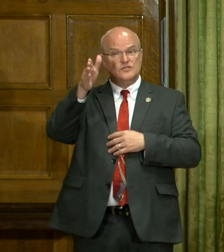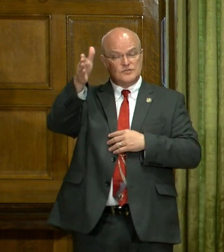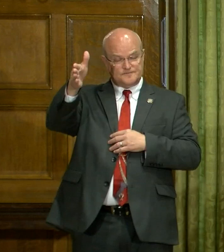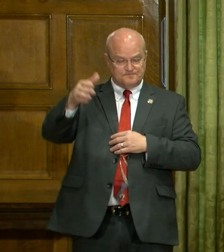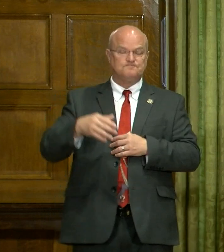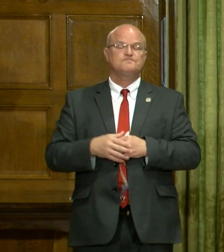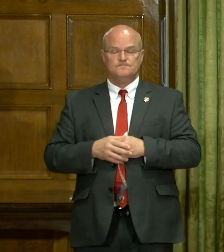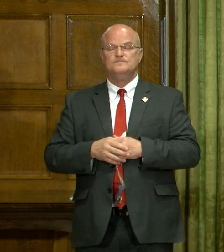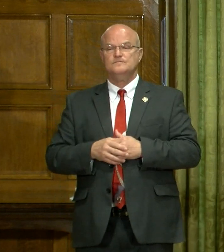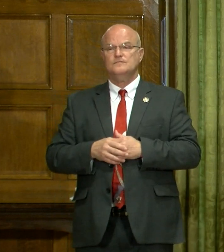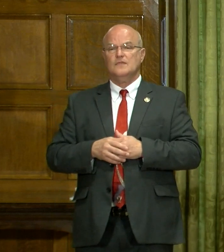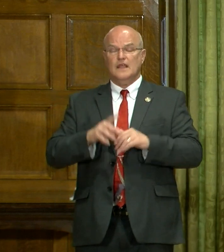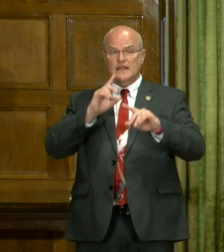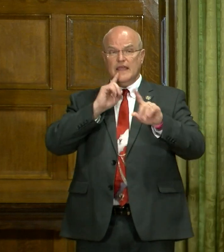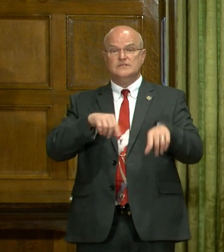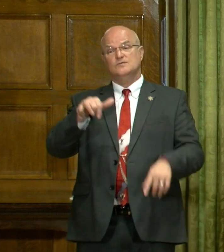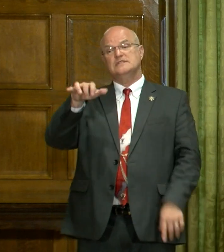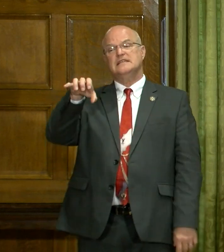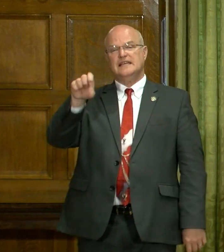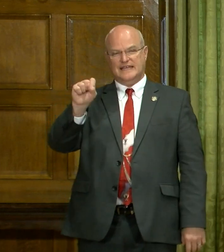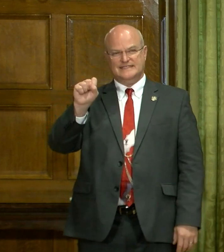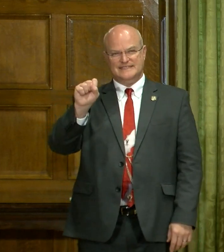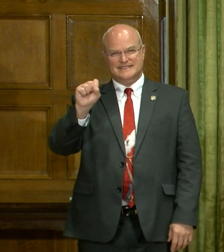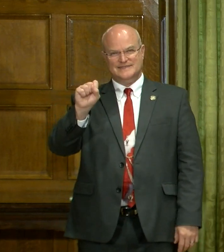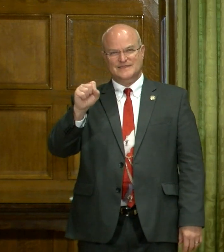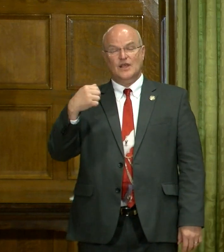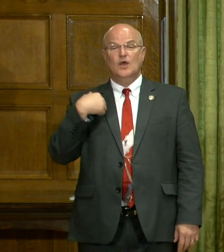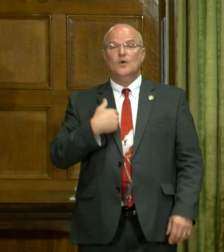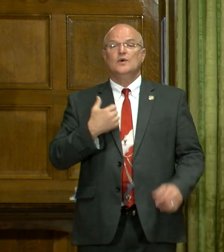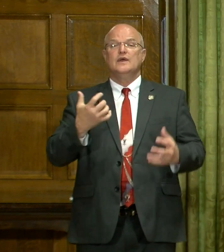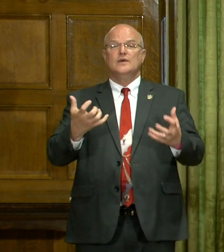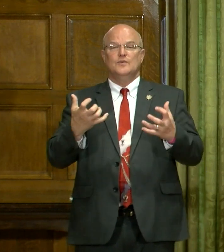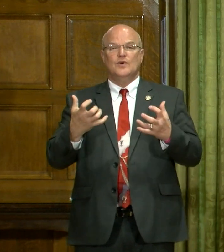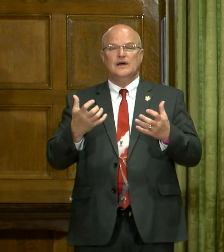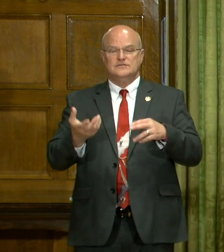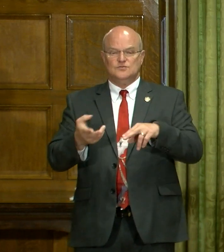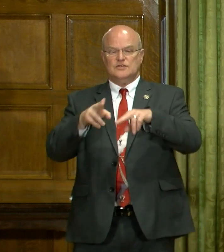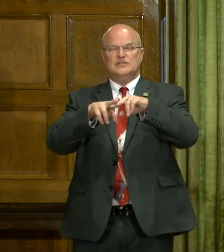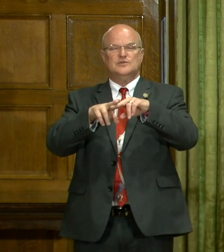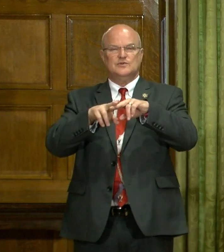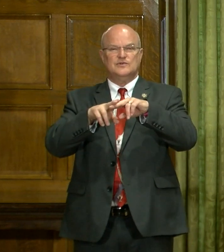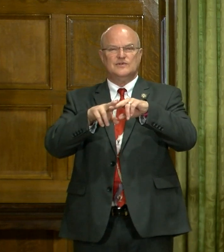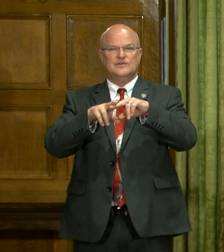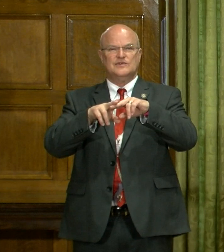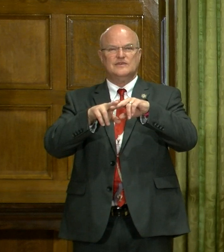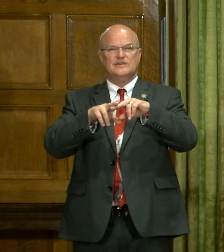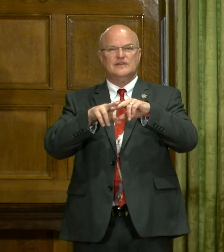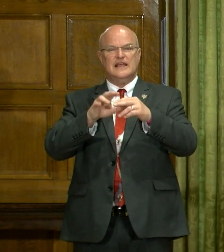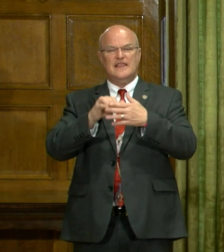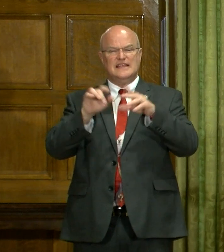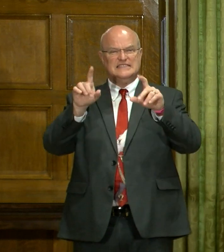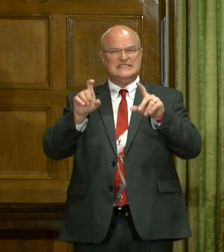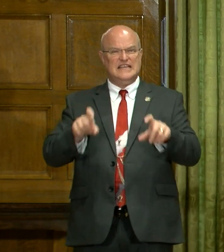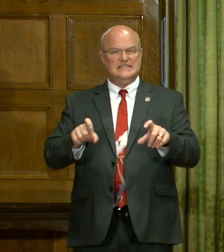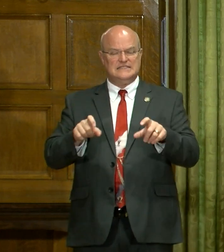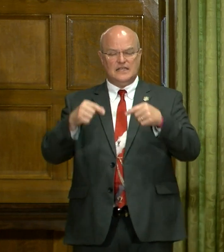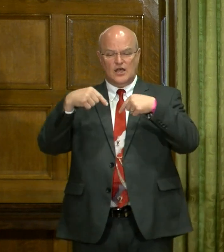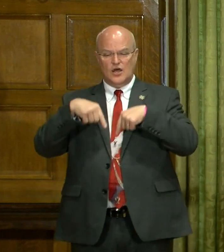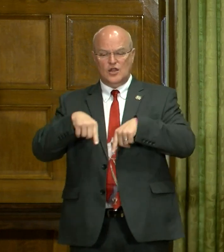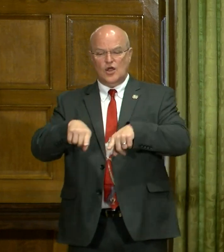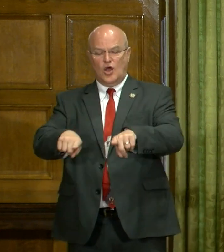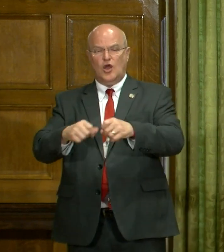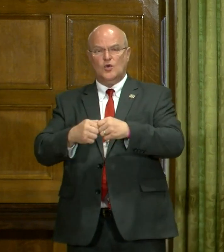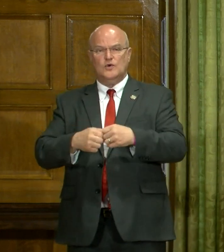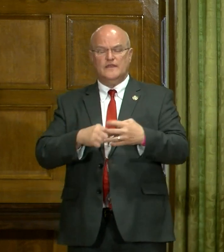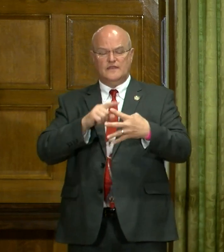in the future? And the answer is yes. We want to be able to increase the testing along with